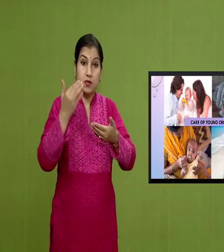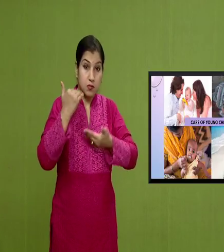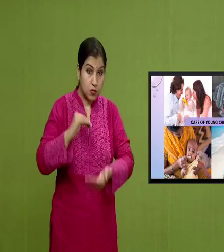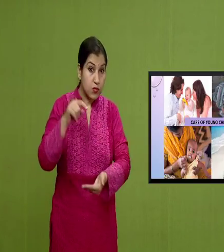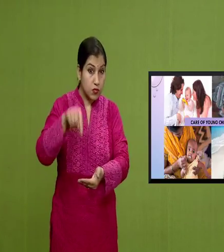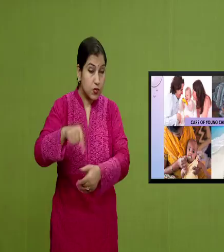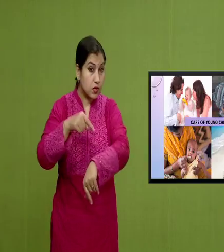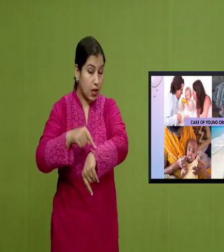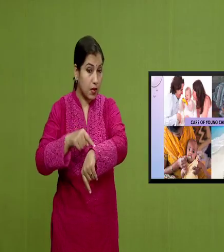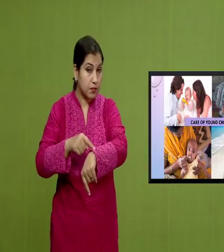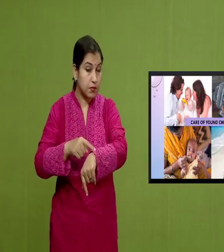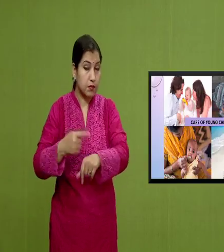crucial.